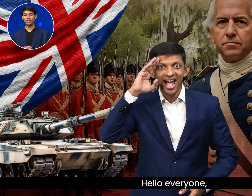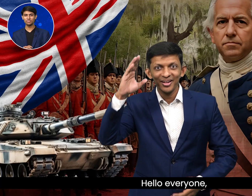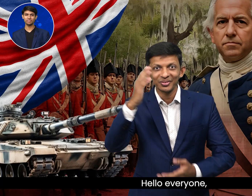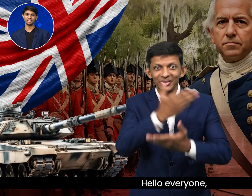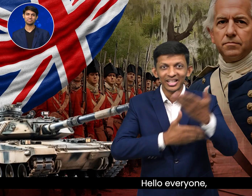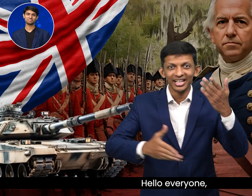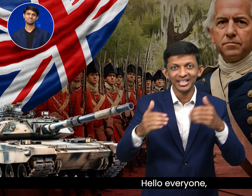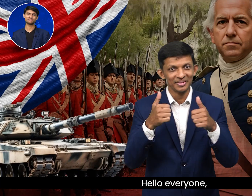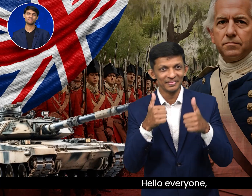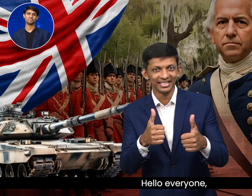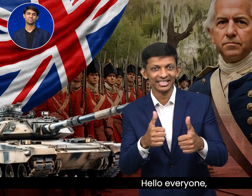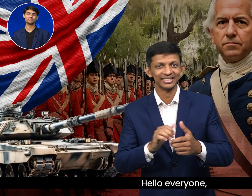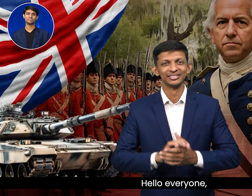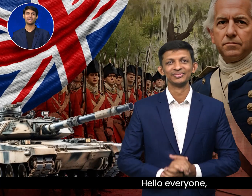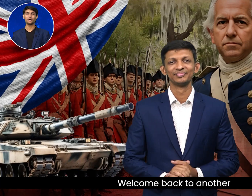Hello everyone.